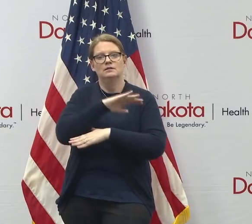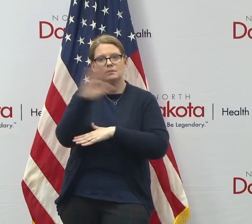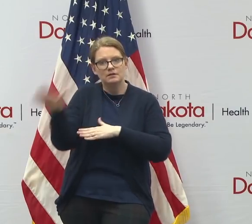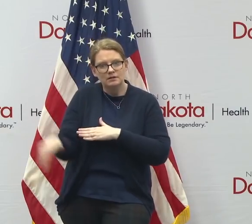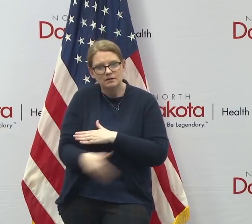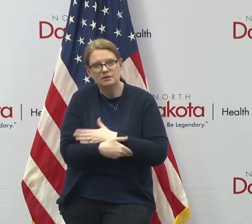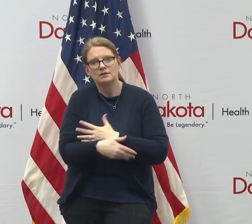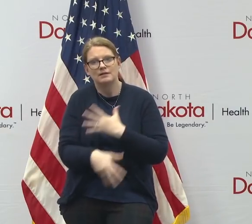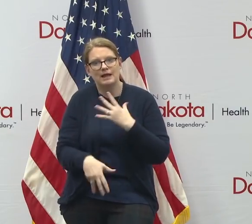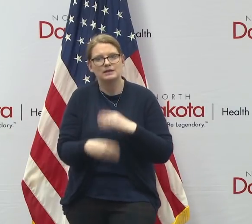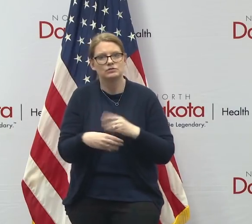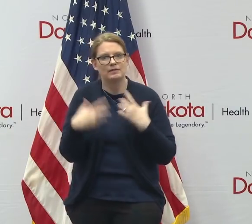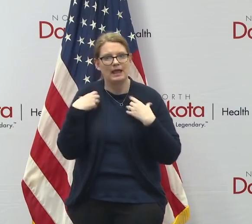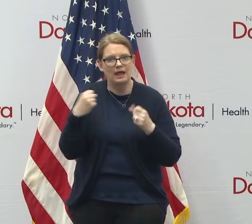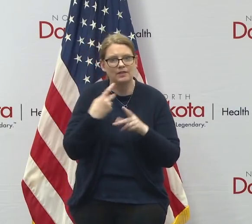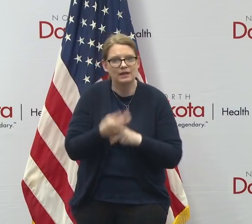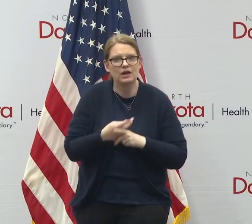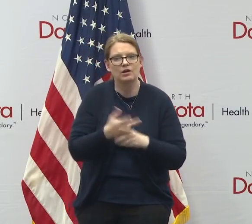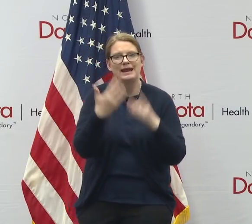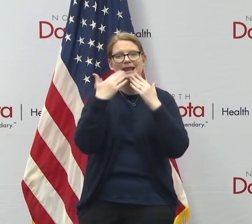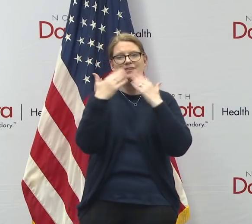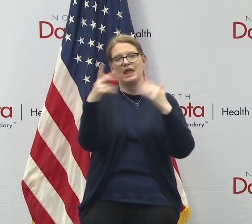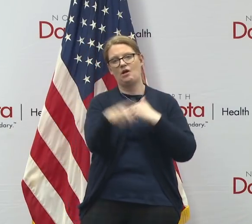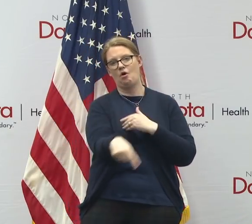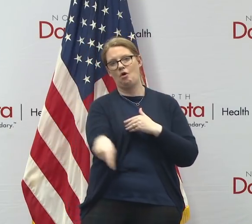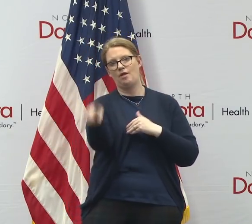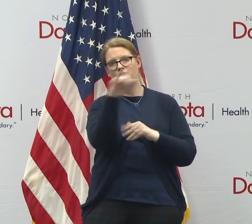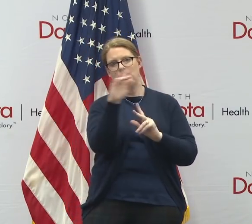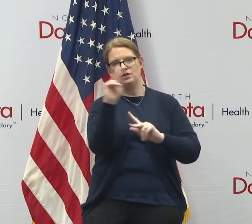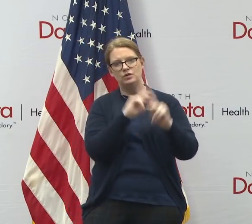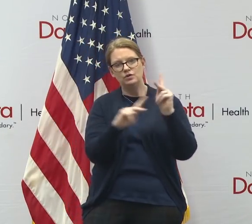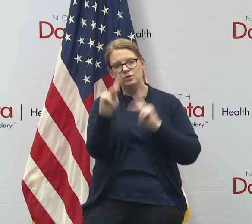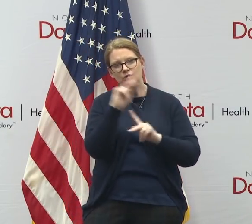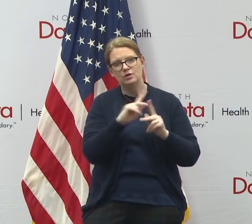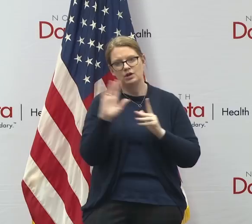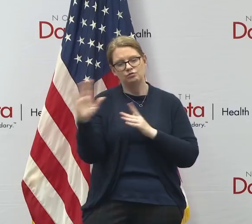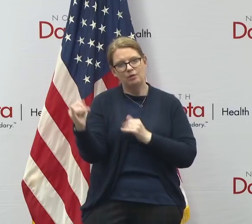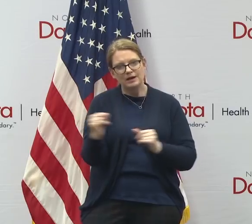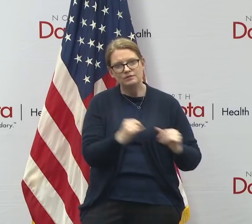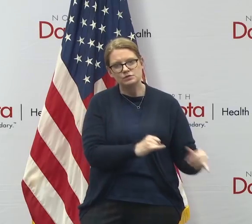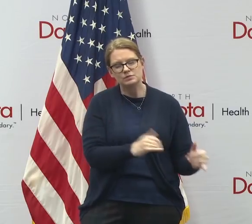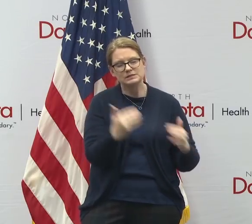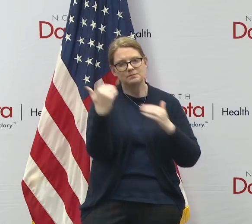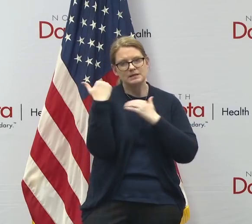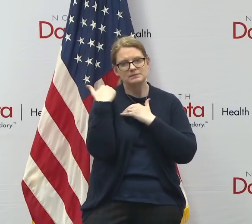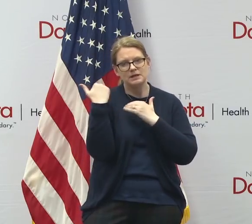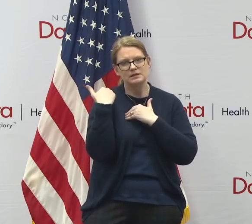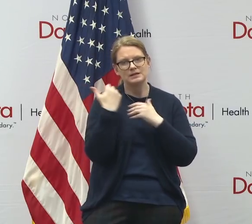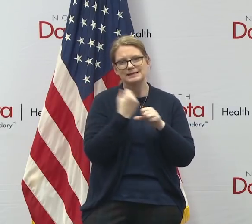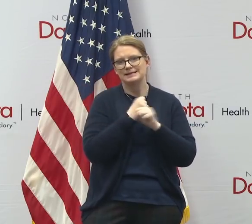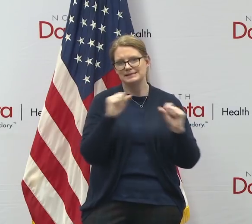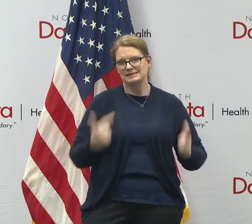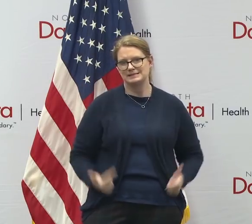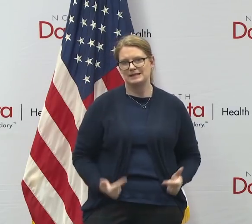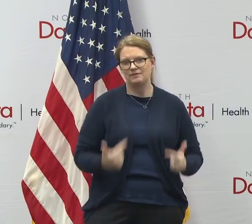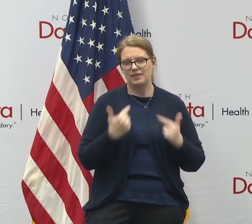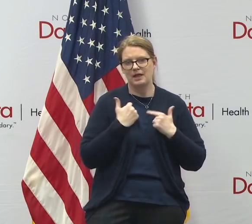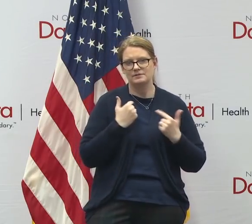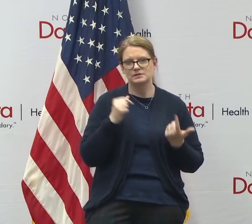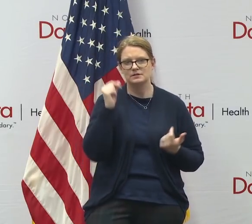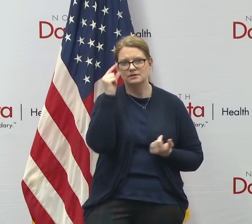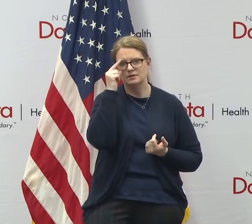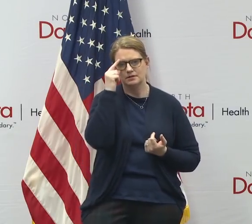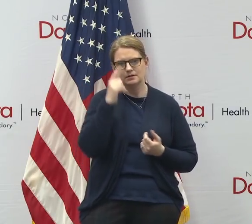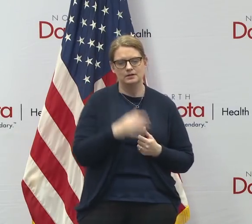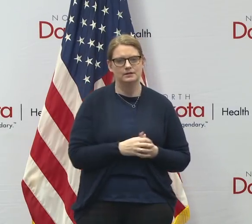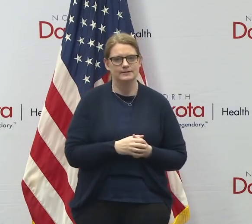healthcare capacity, and thanks to you, our citizens, for doing your part with your individual responsibility to save lives. And